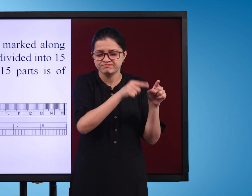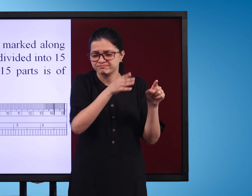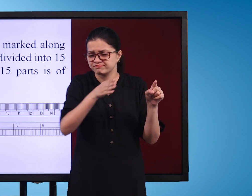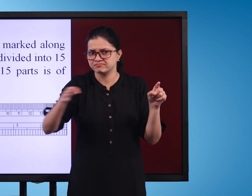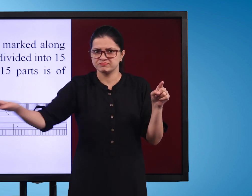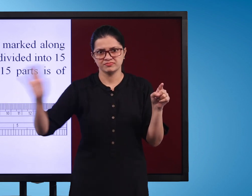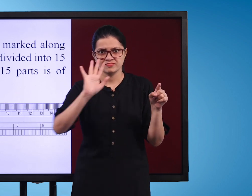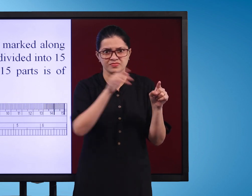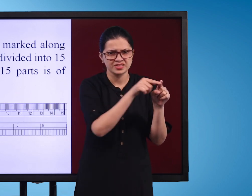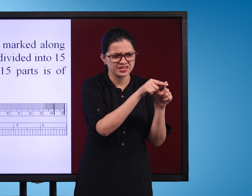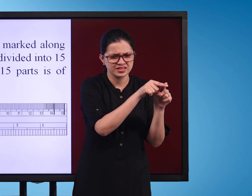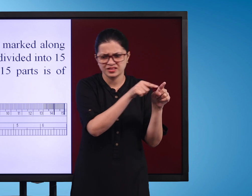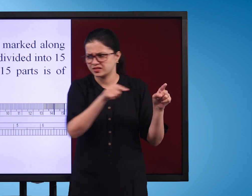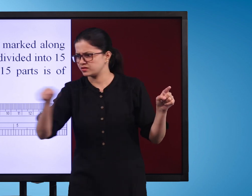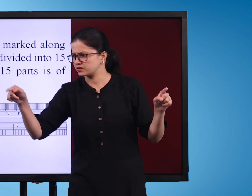It is divided into 15 parts.